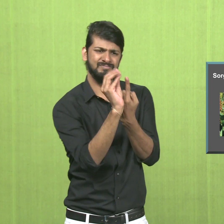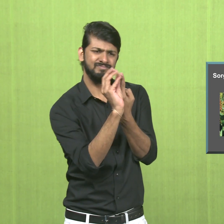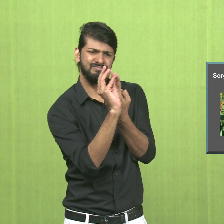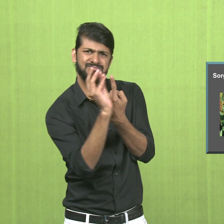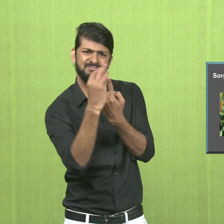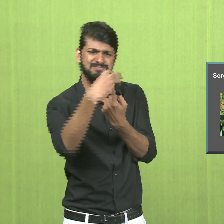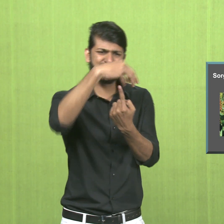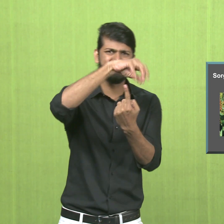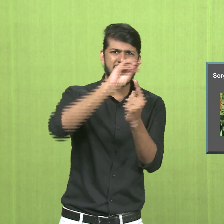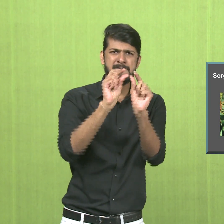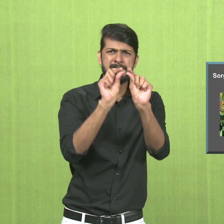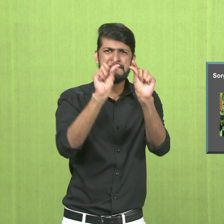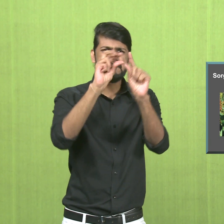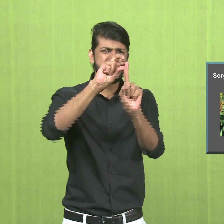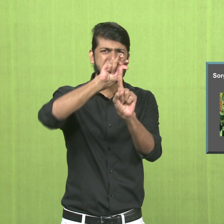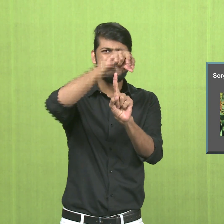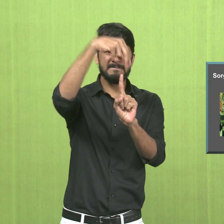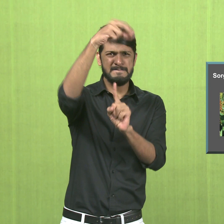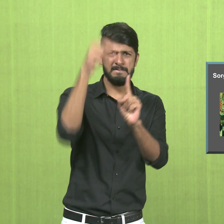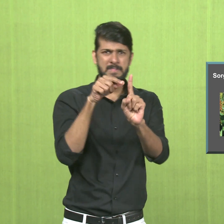sorghum or jawar,